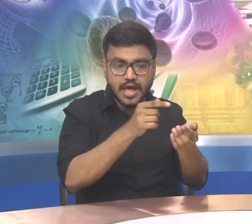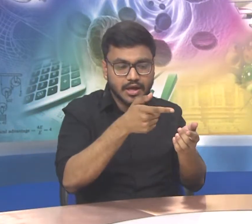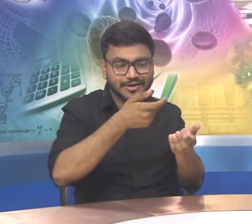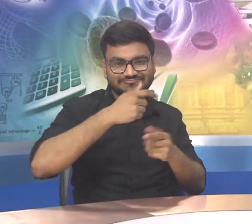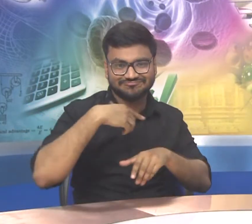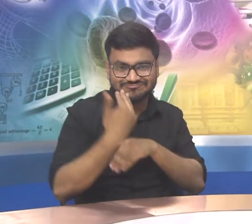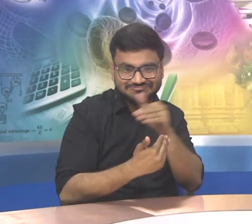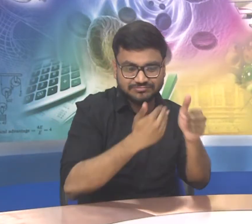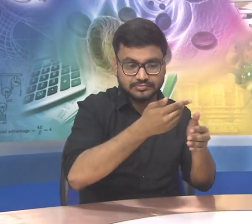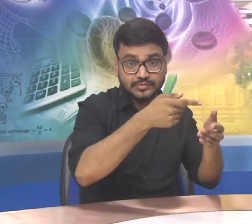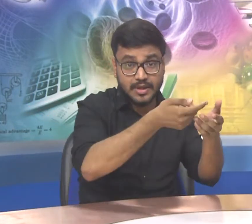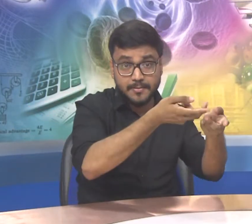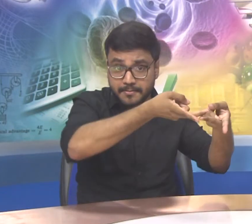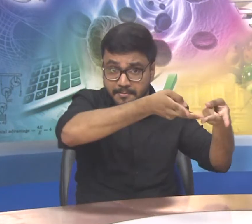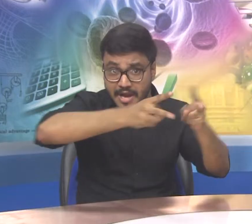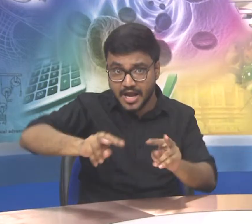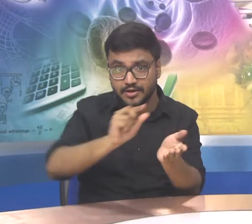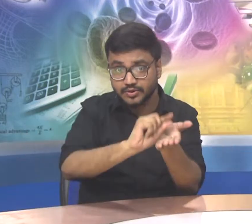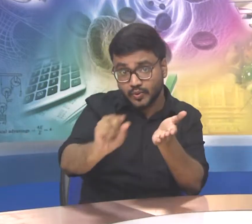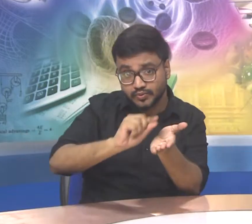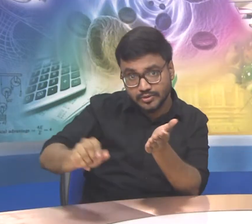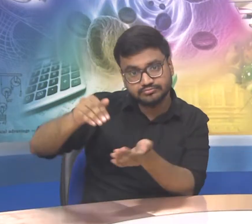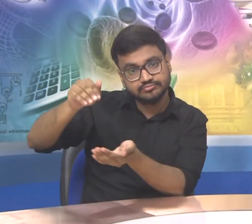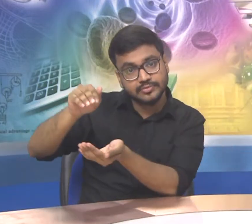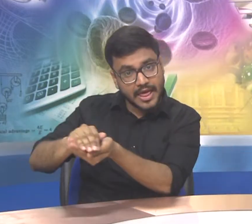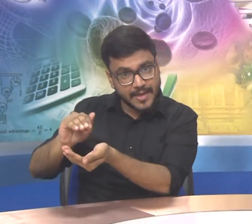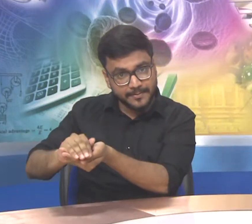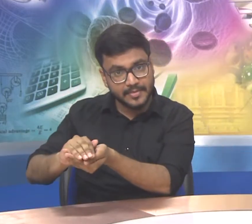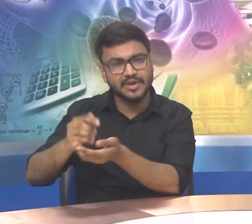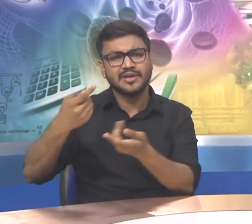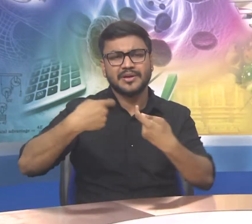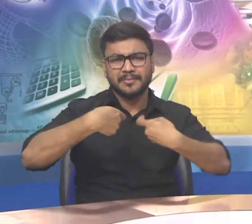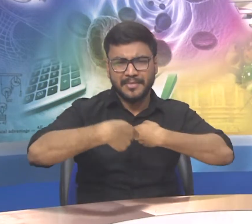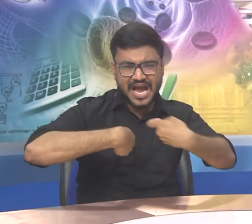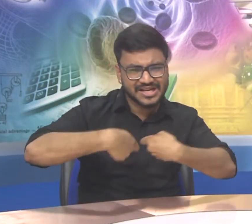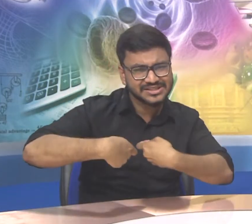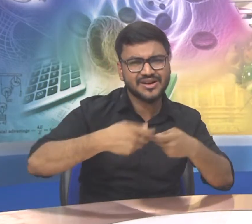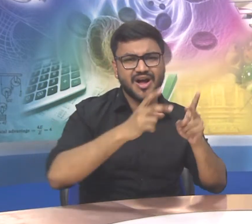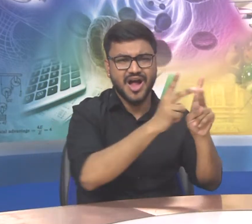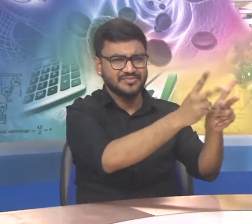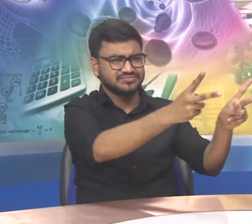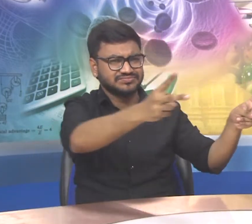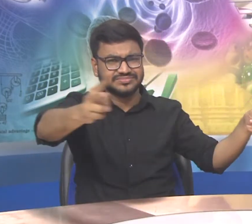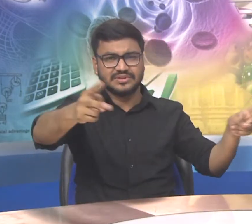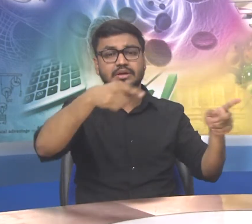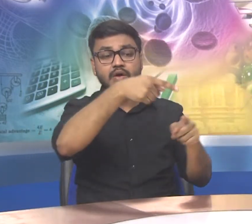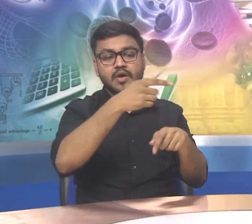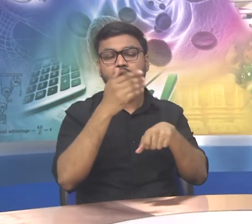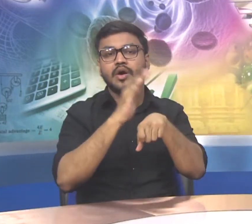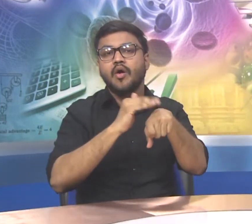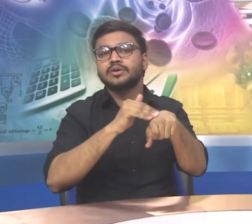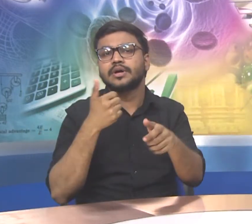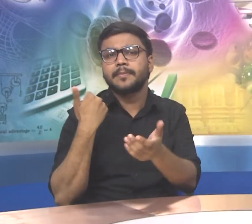When a cooperative society engages itself in banking business, it is